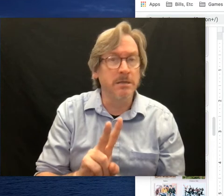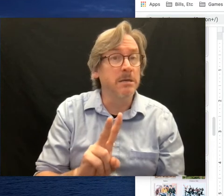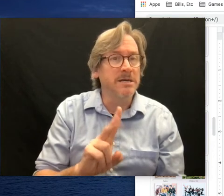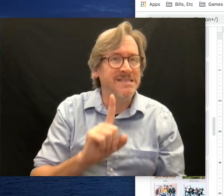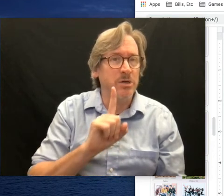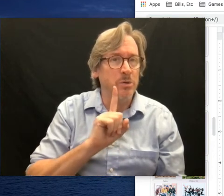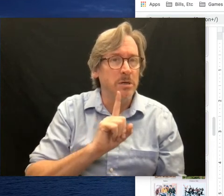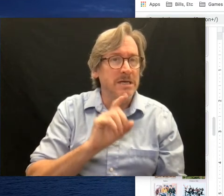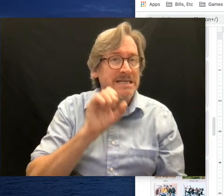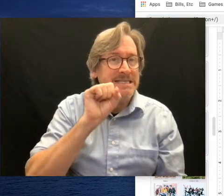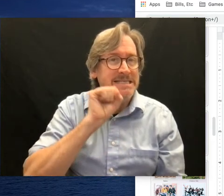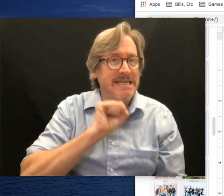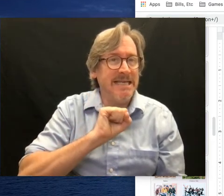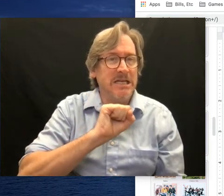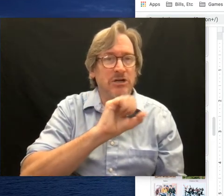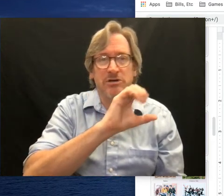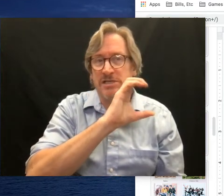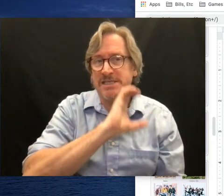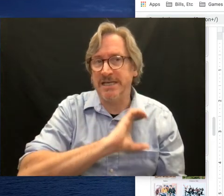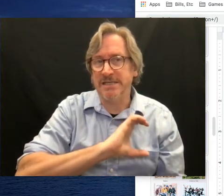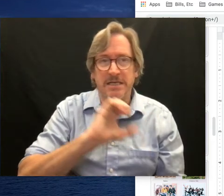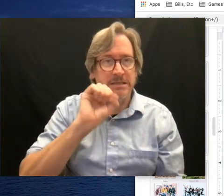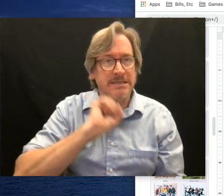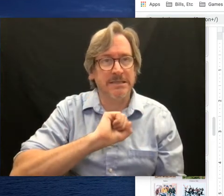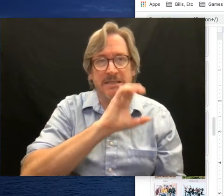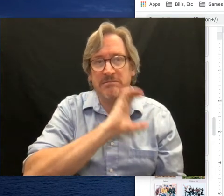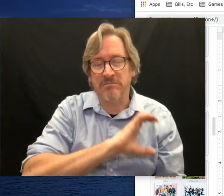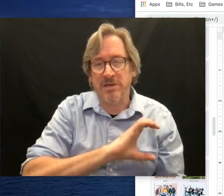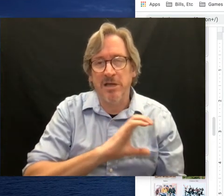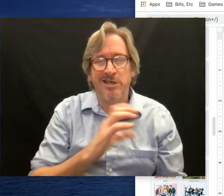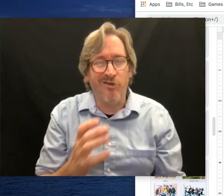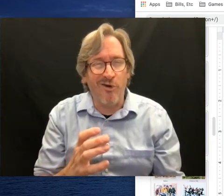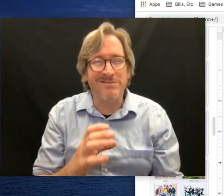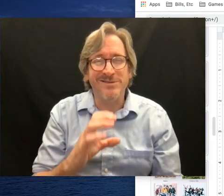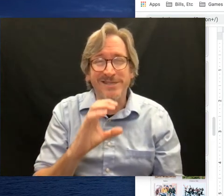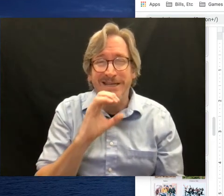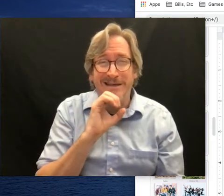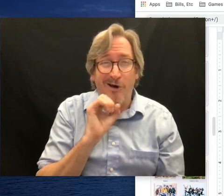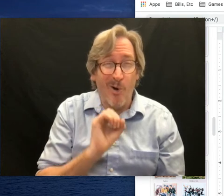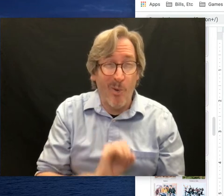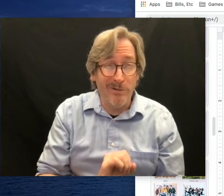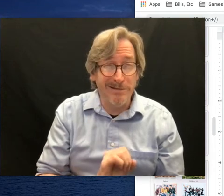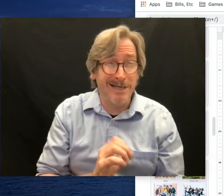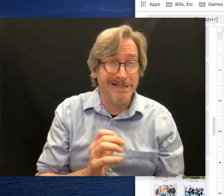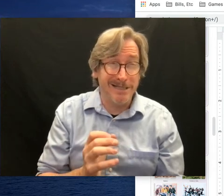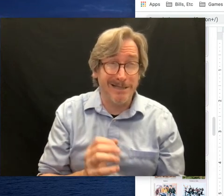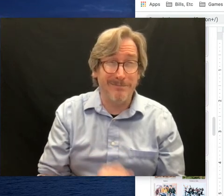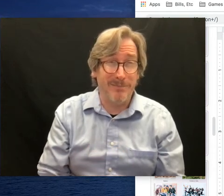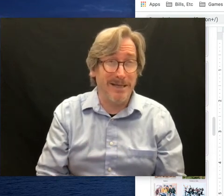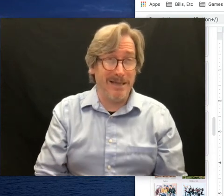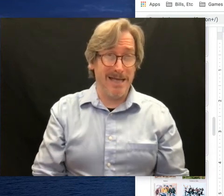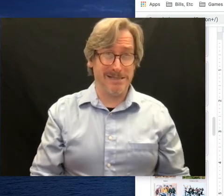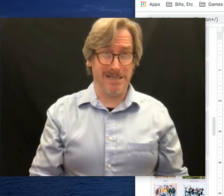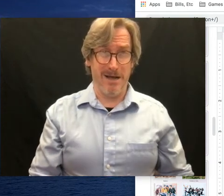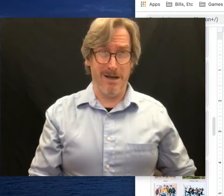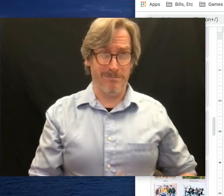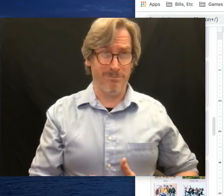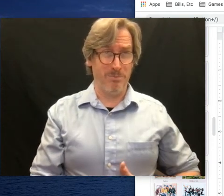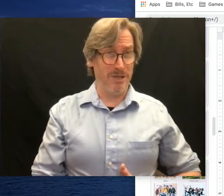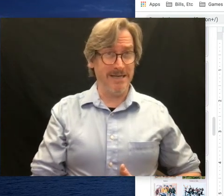second. So senior citizen. You'll also see old. It's a little bit